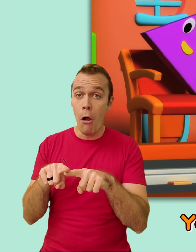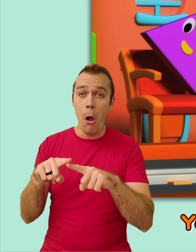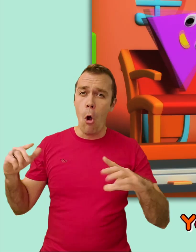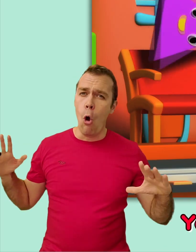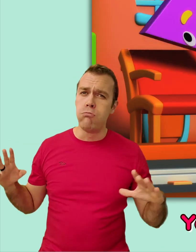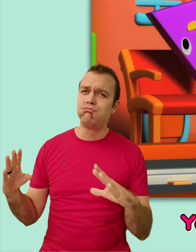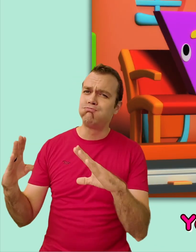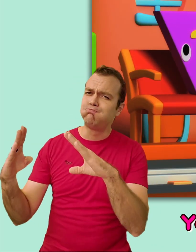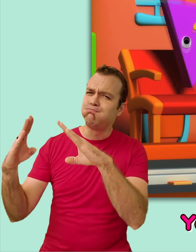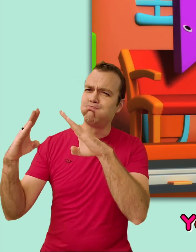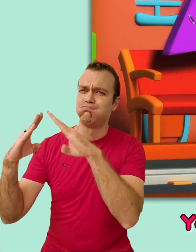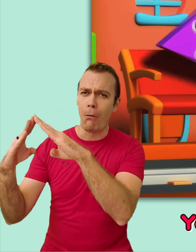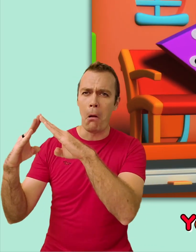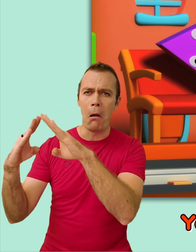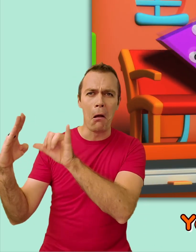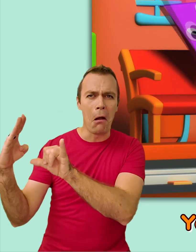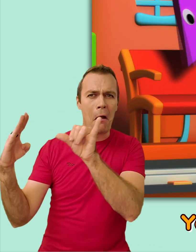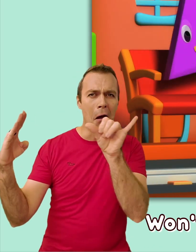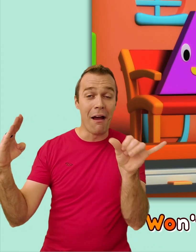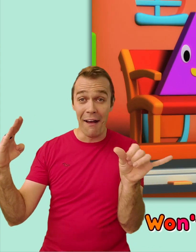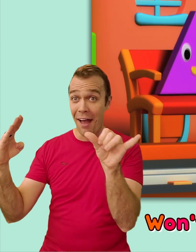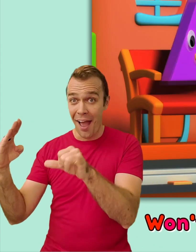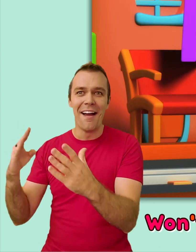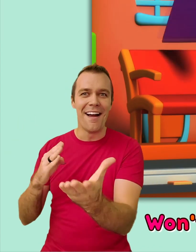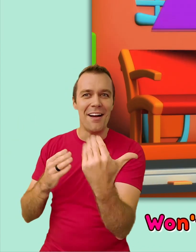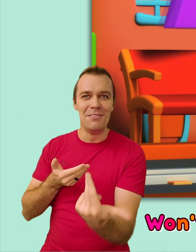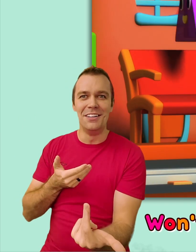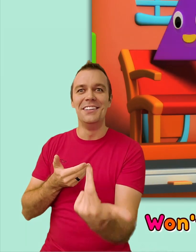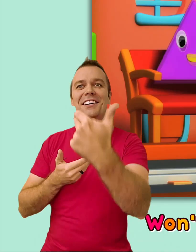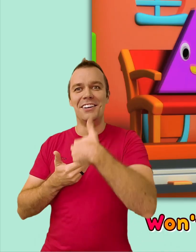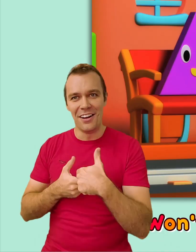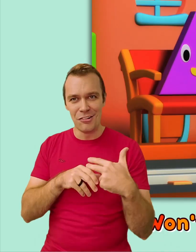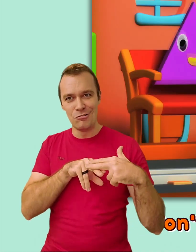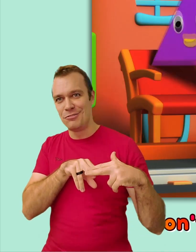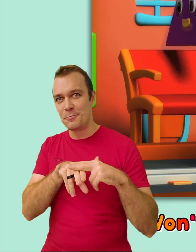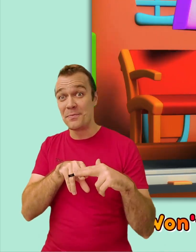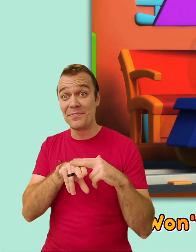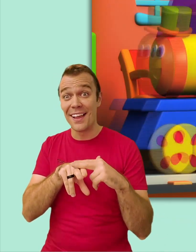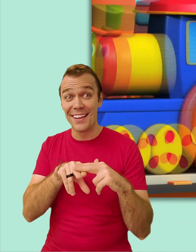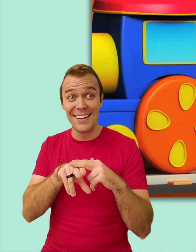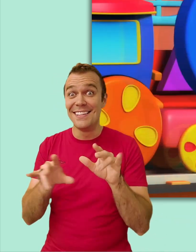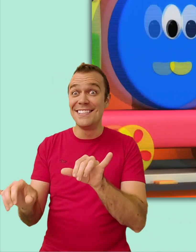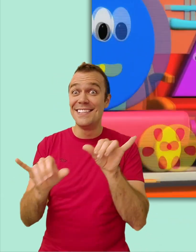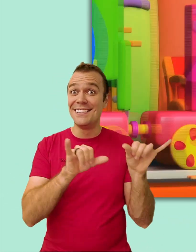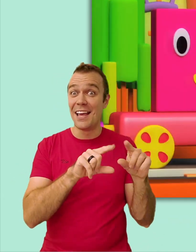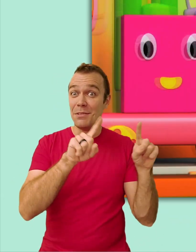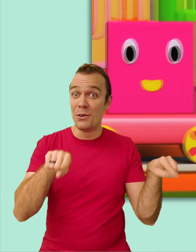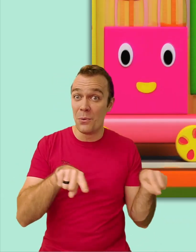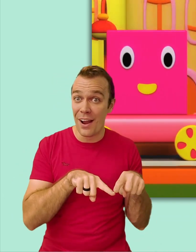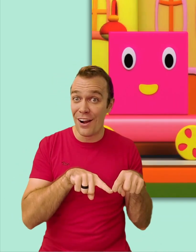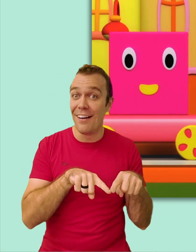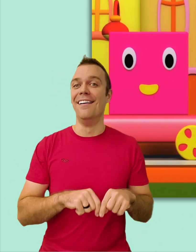Triangle, you look like a pyramid. Won't you join me on my train, as